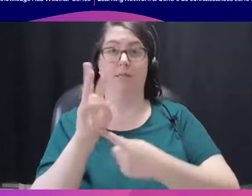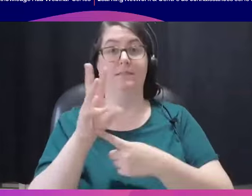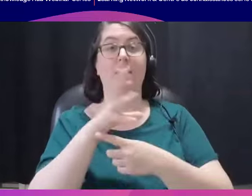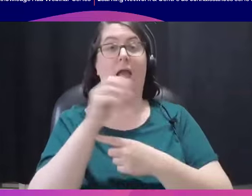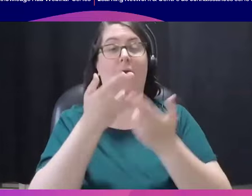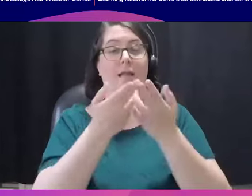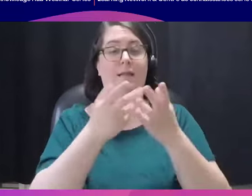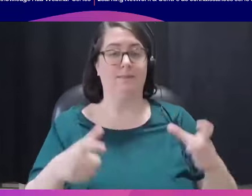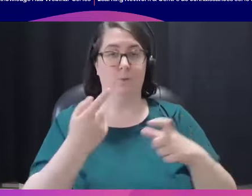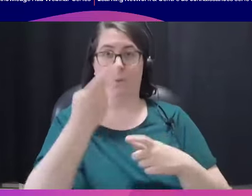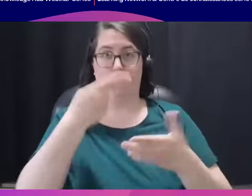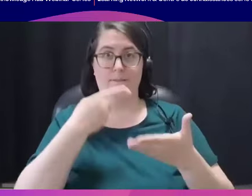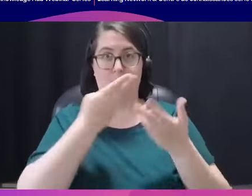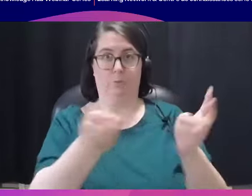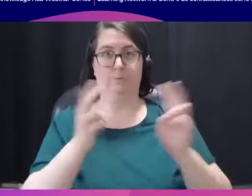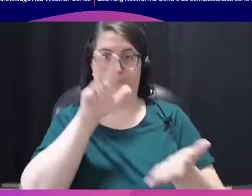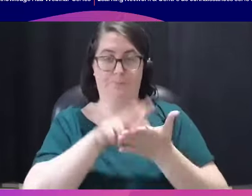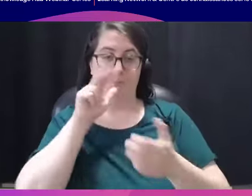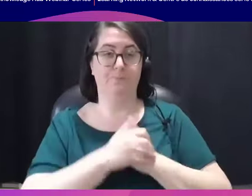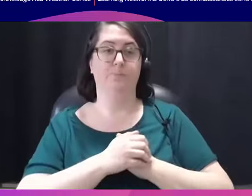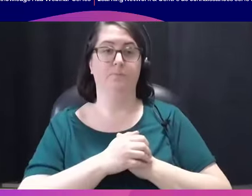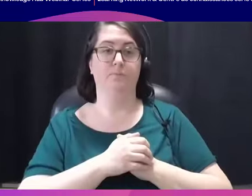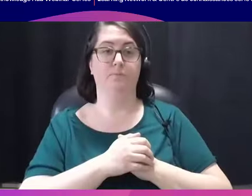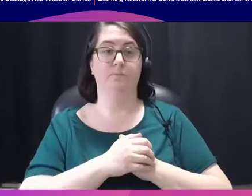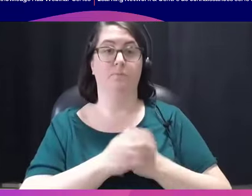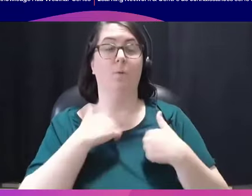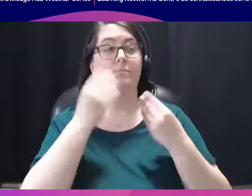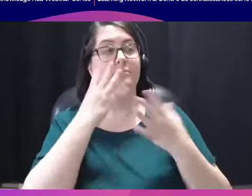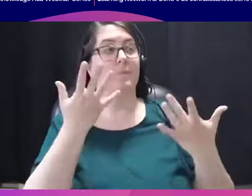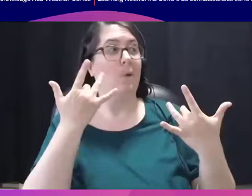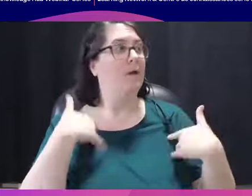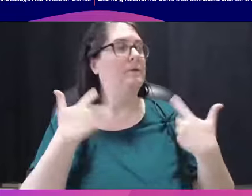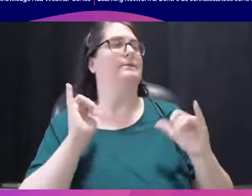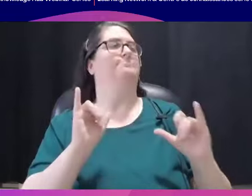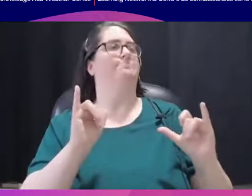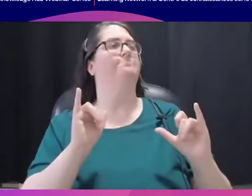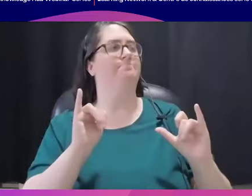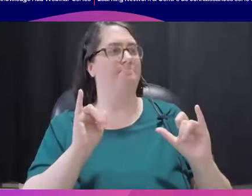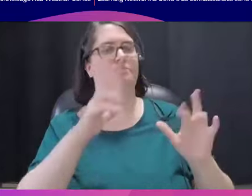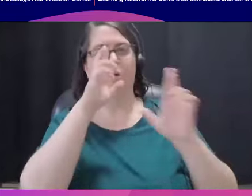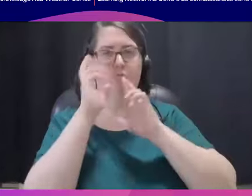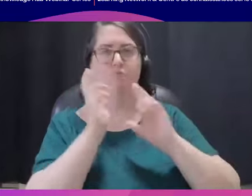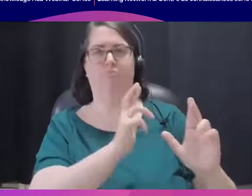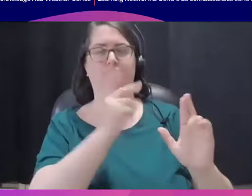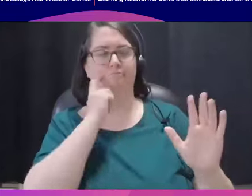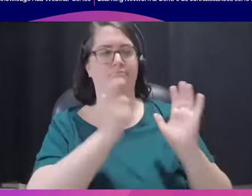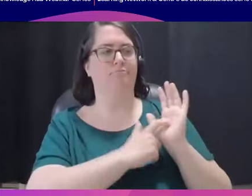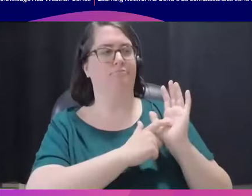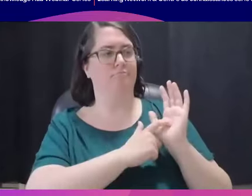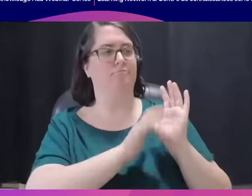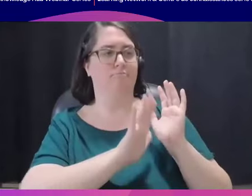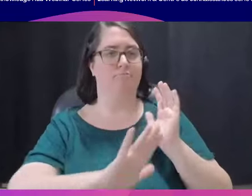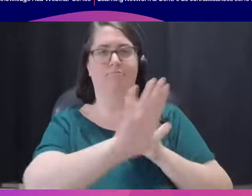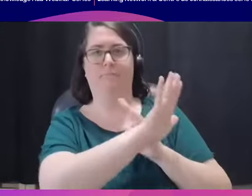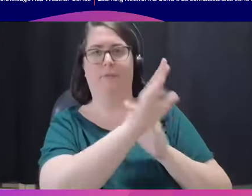Wampum. We make this acknowledgement to counter the doctrine of discovery and recognize Indigenous land and sovereignty.